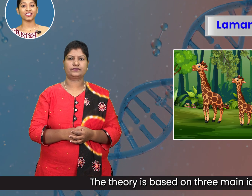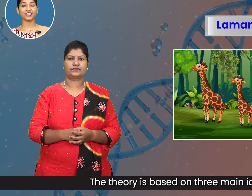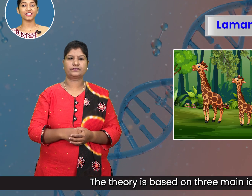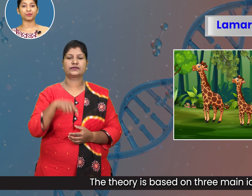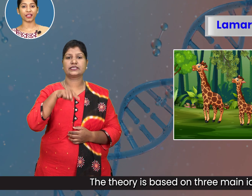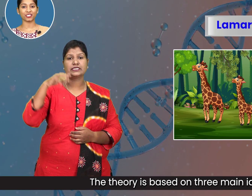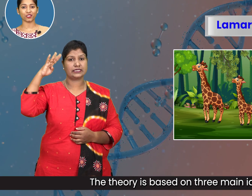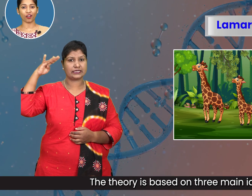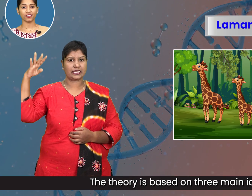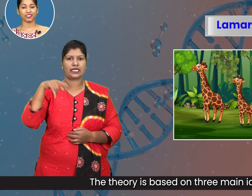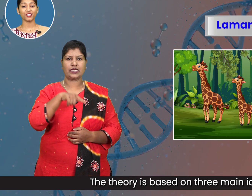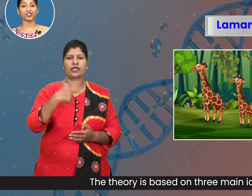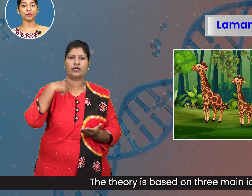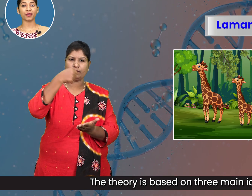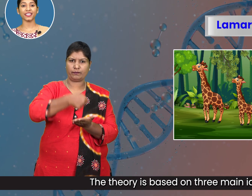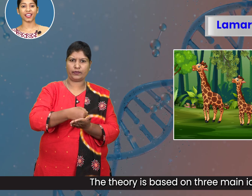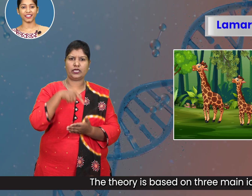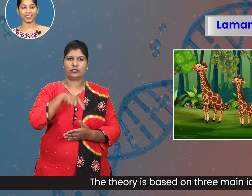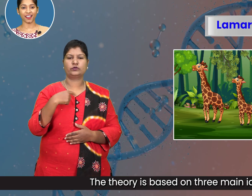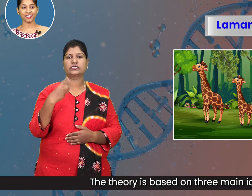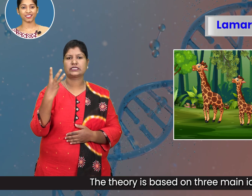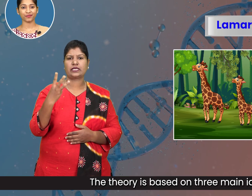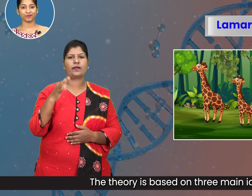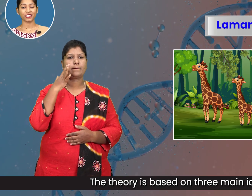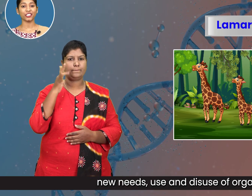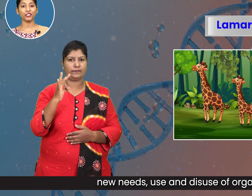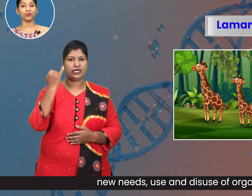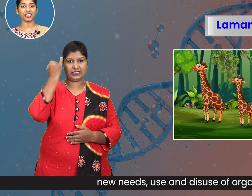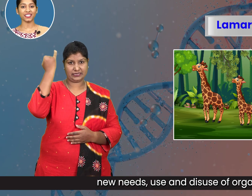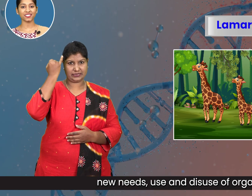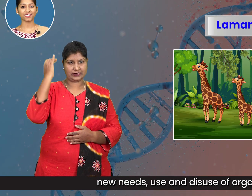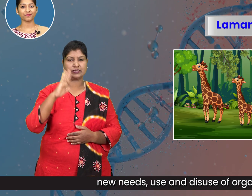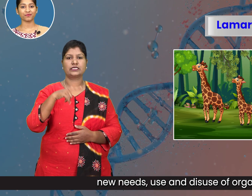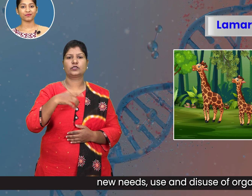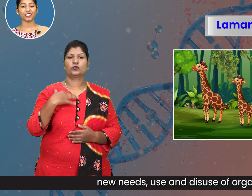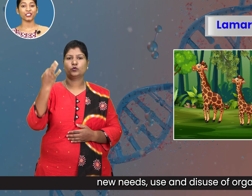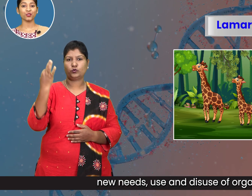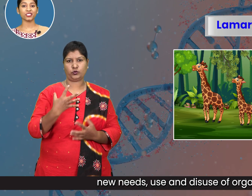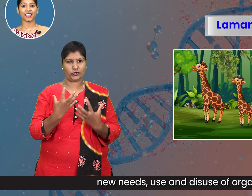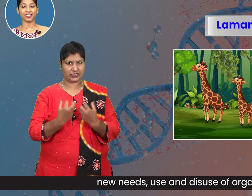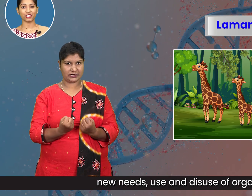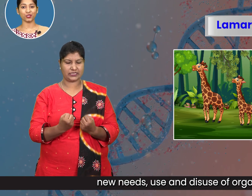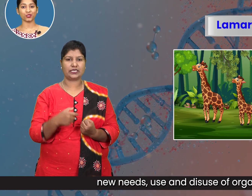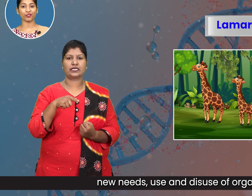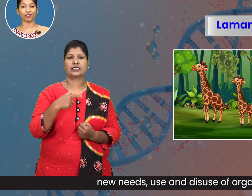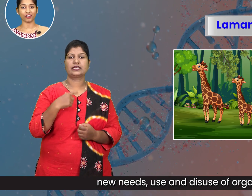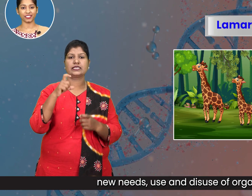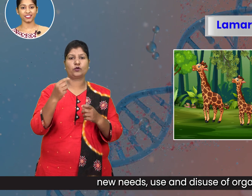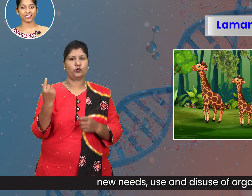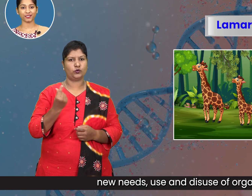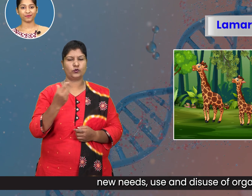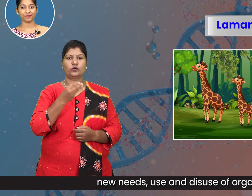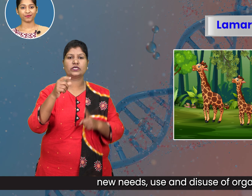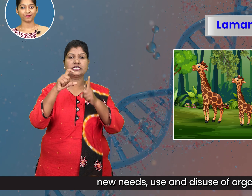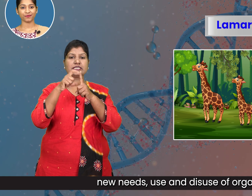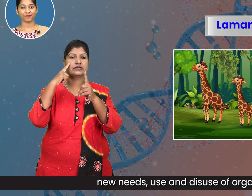The theory is based on three main ideas: new needs, use and disuse of